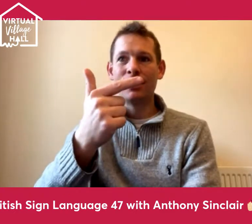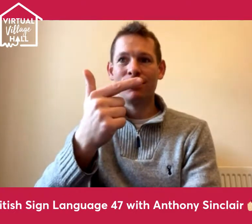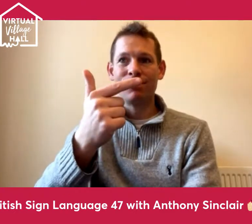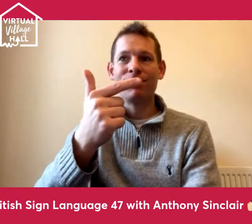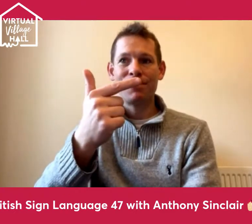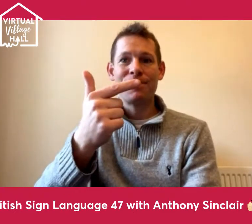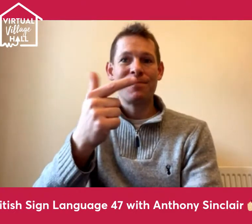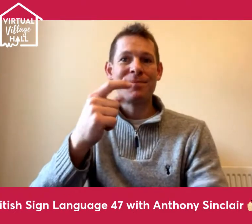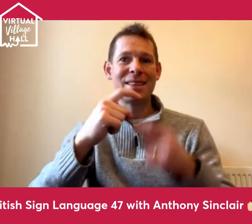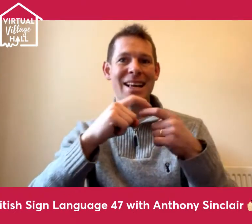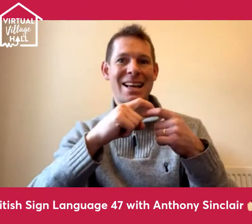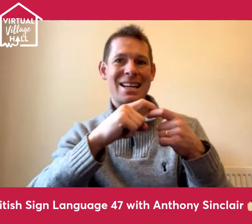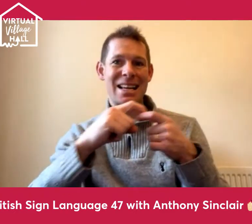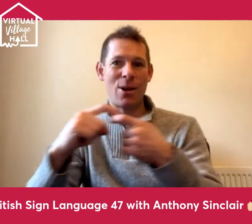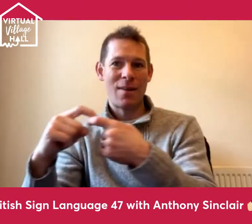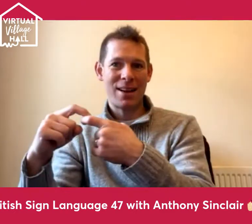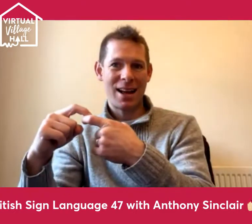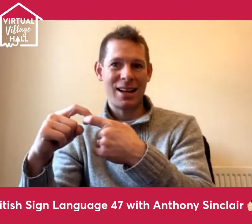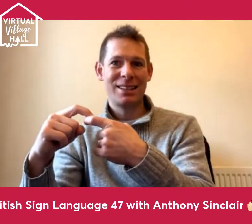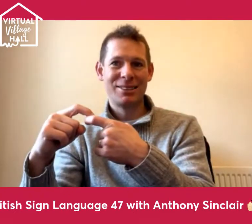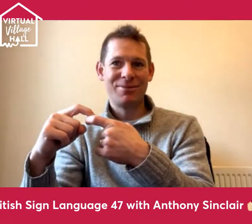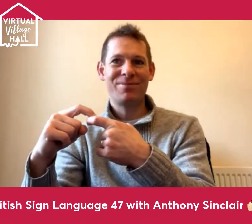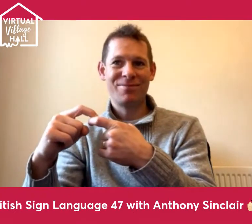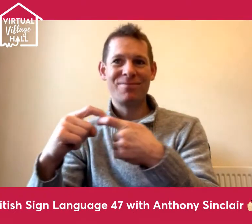Number 7, caravan.